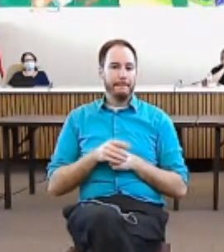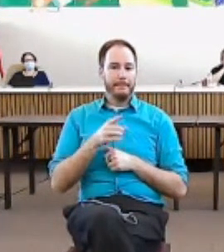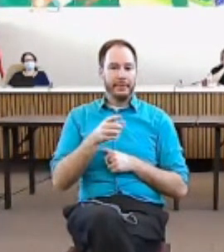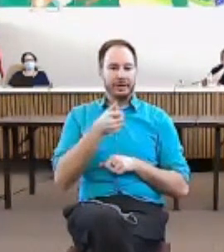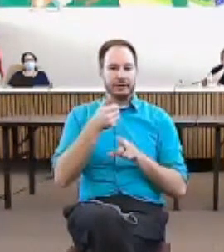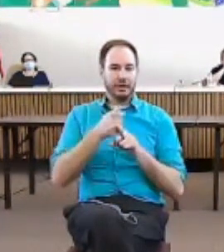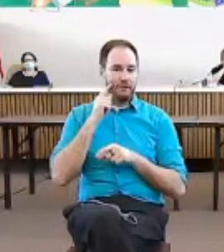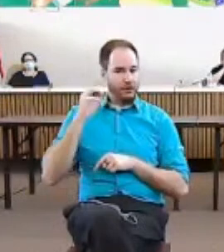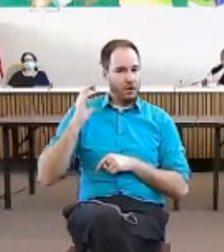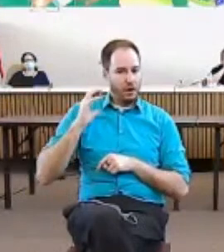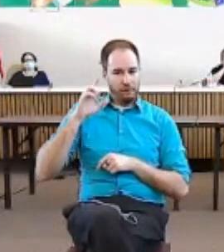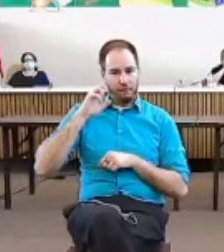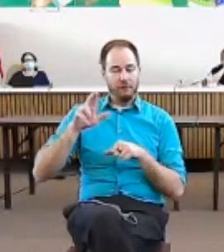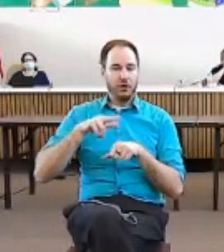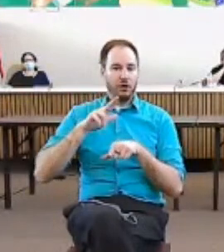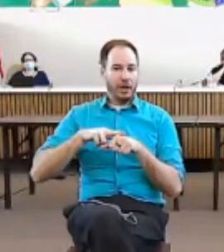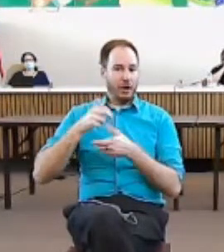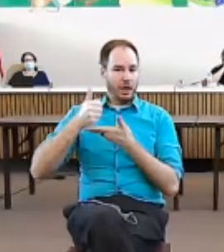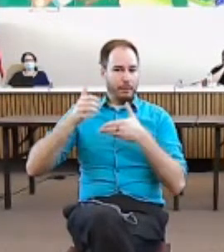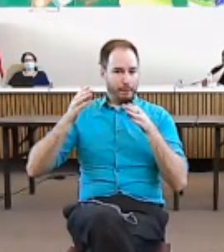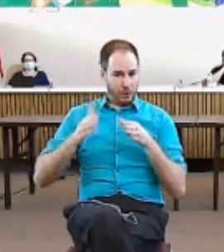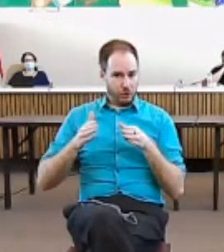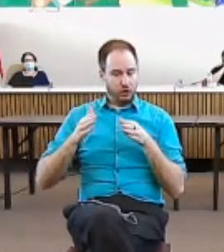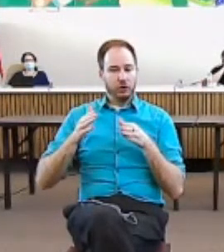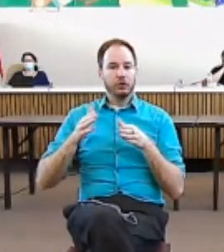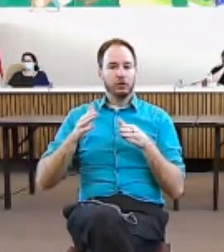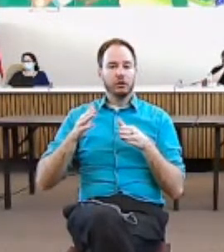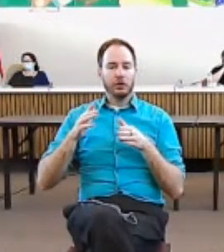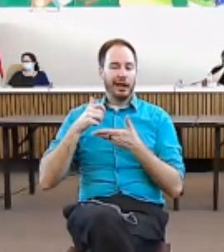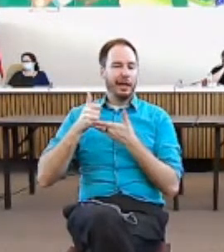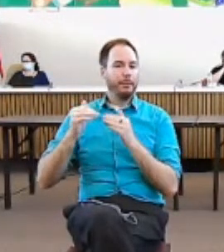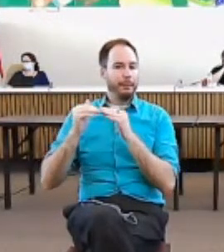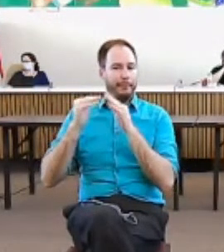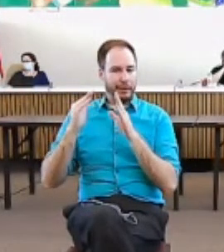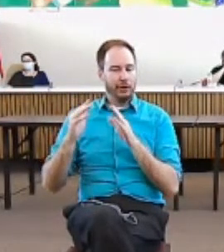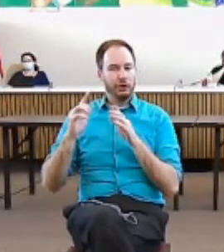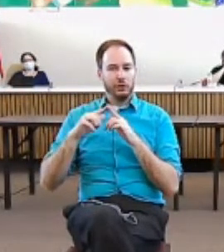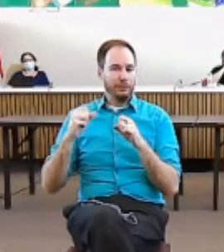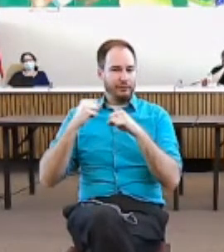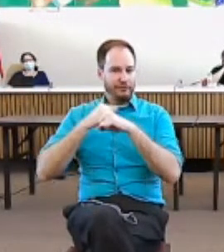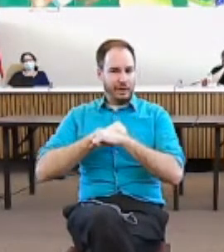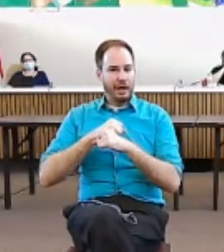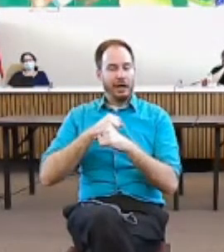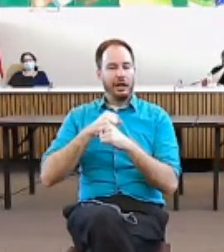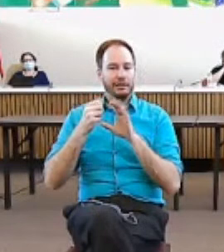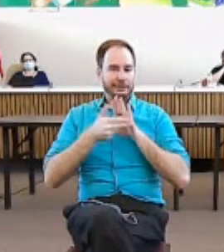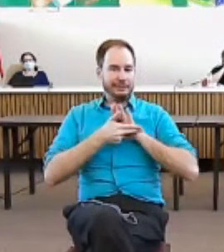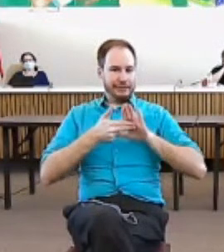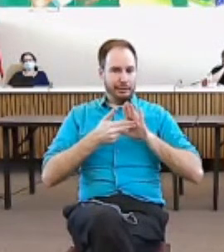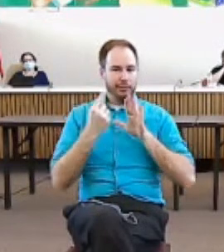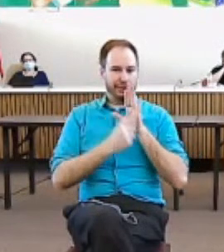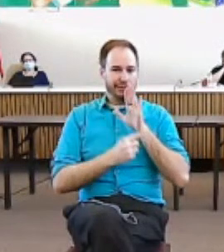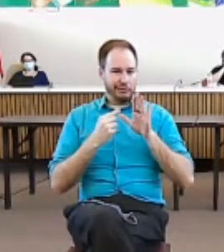for Natural Helpers, which helps peers fight against the stigma of mental health.